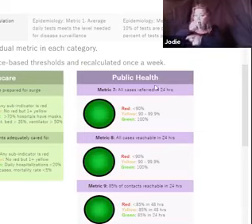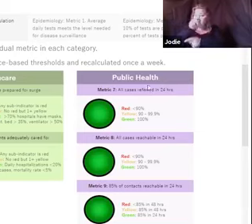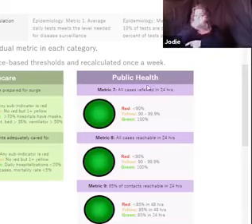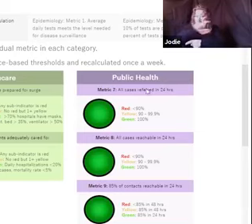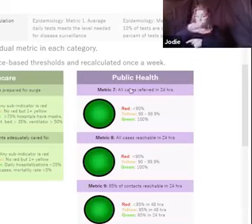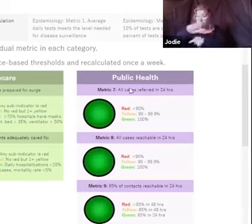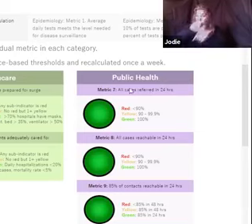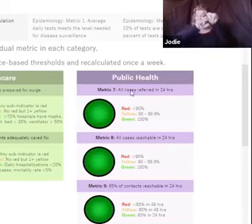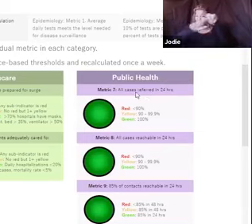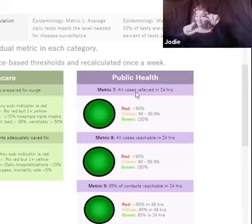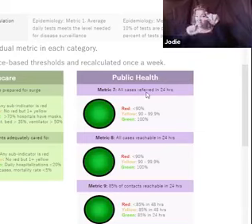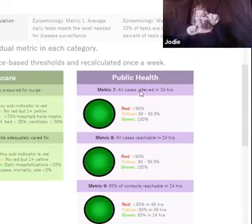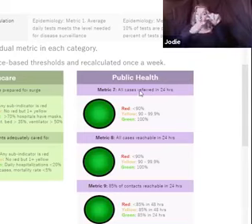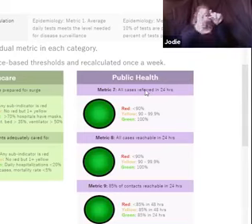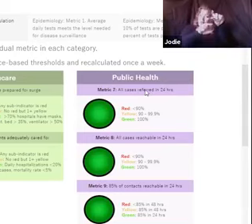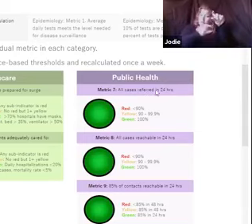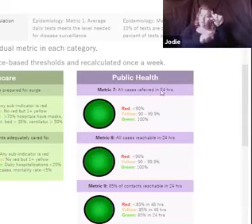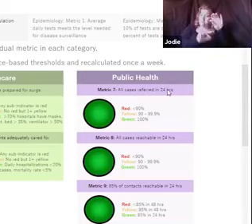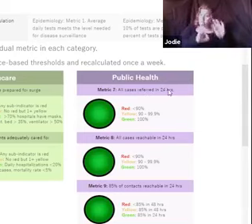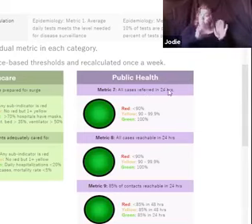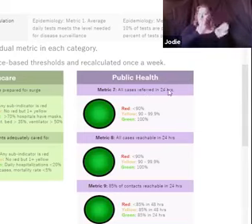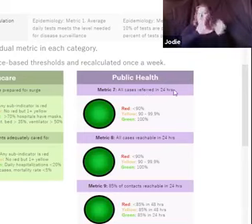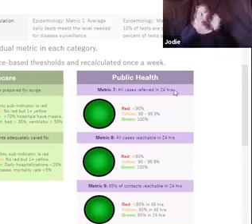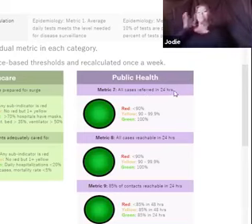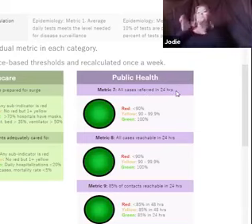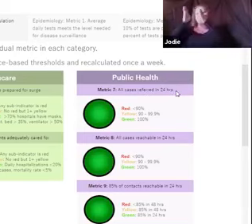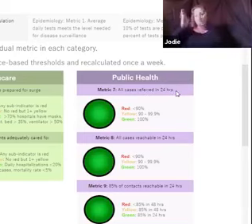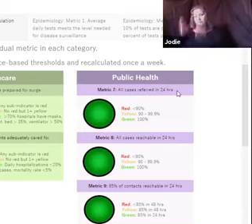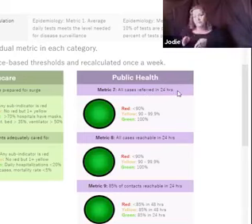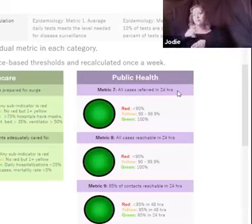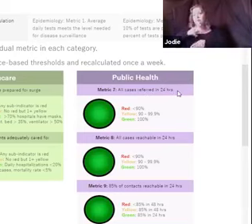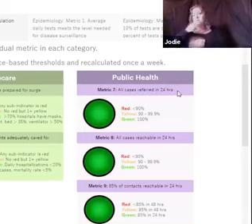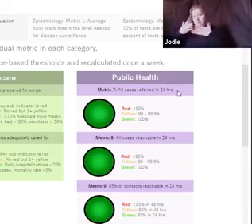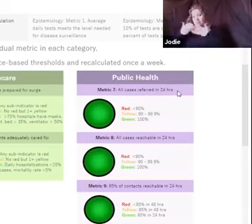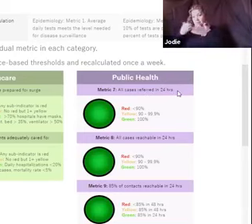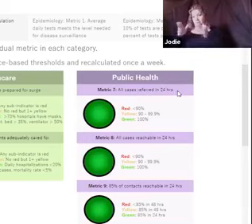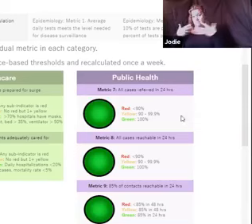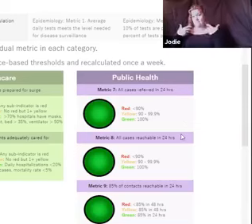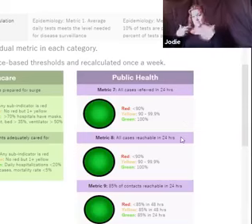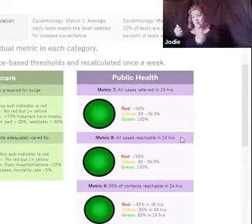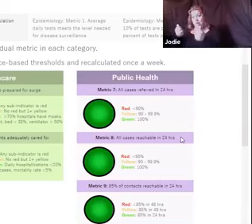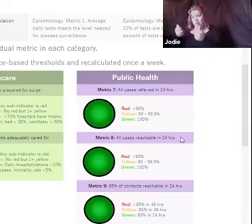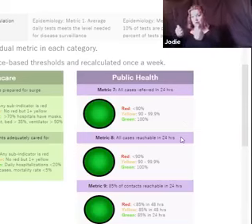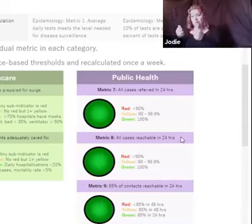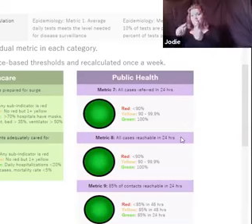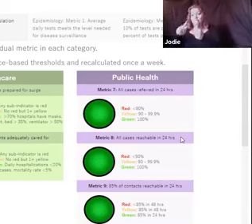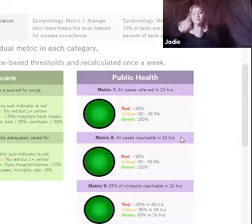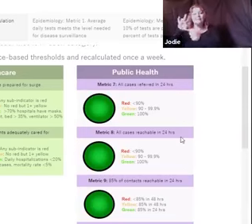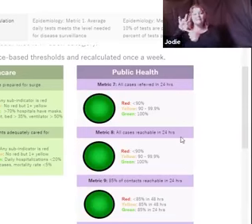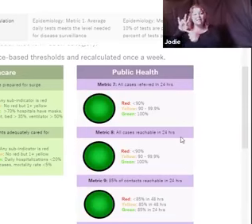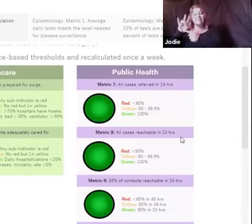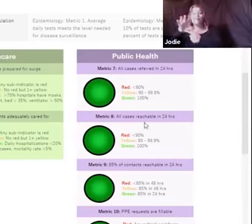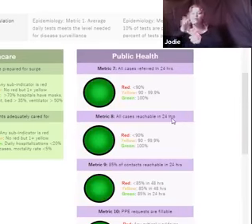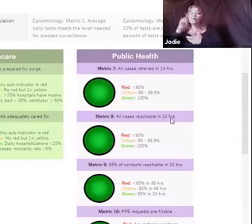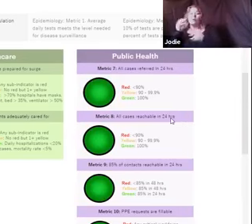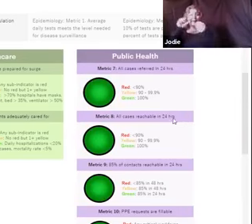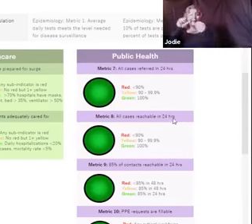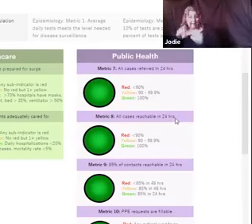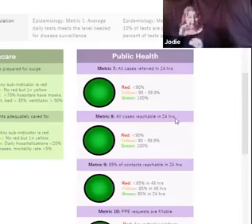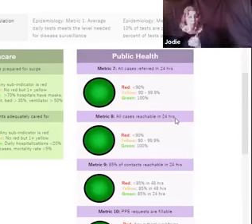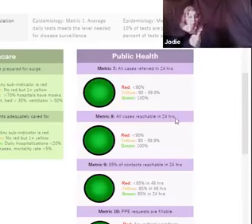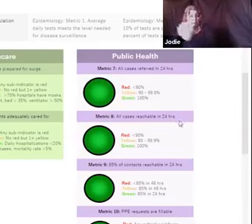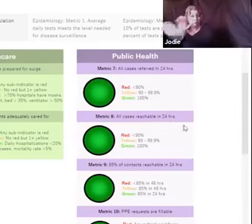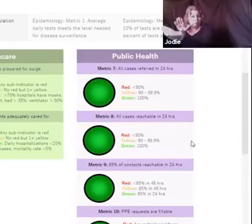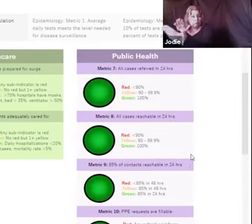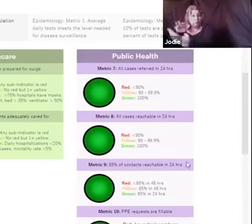abilities to receive cases within 24 hours of the test being resulted, all cases being reachable